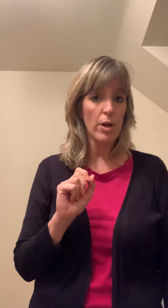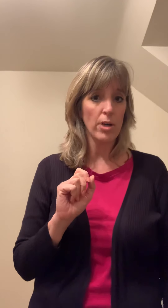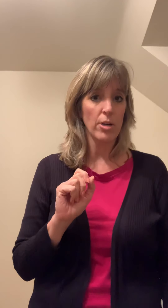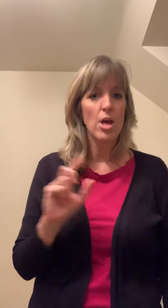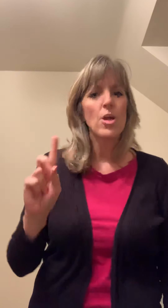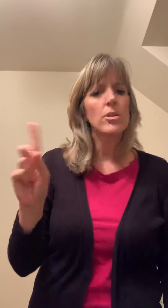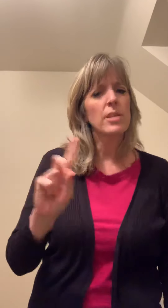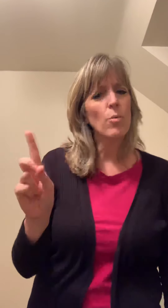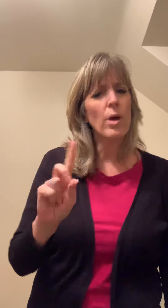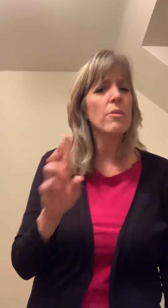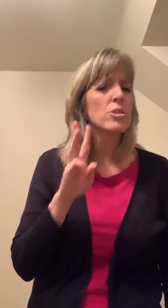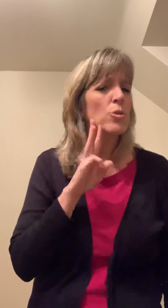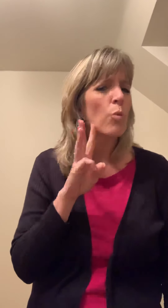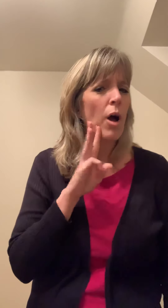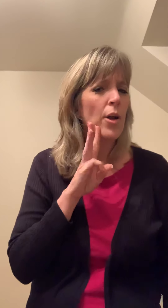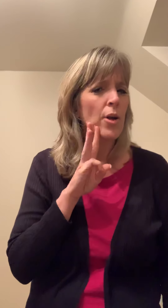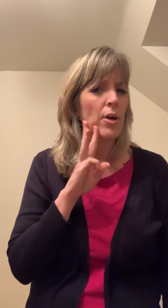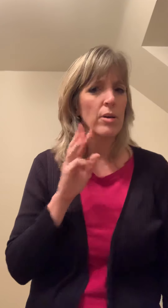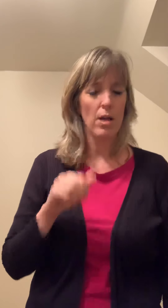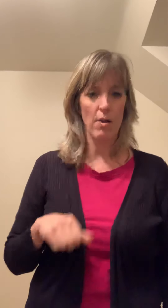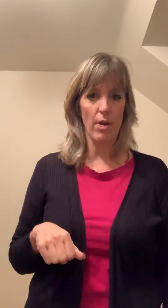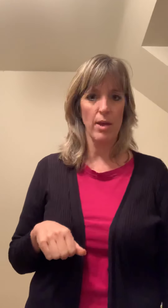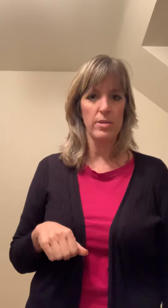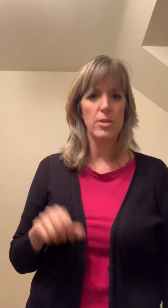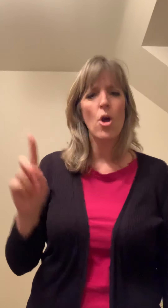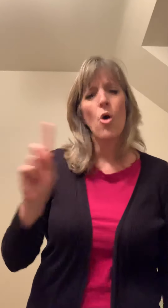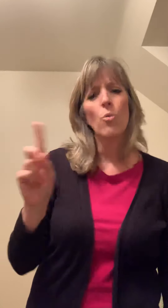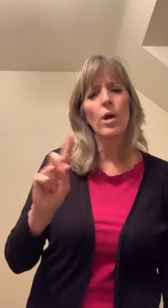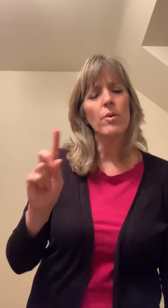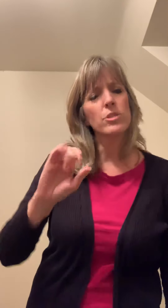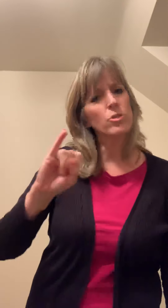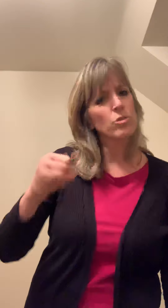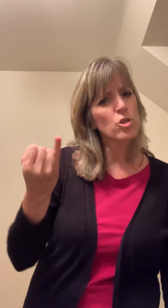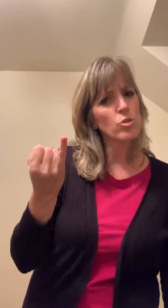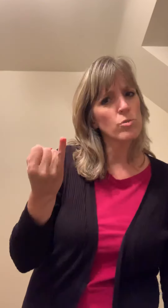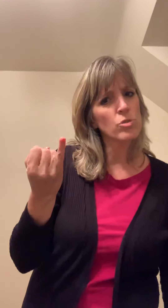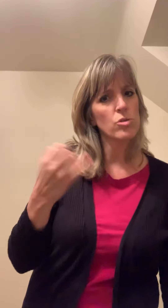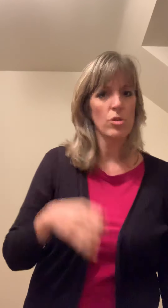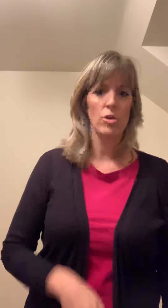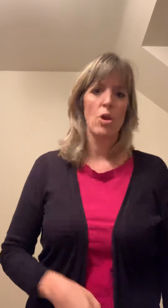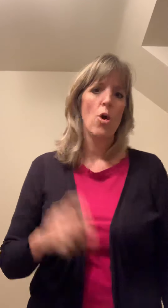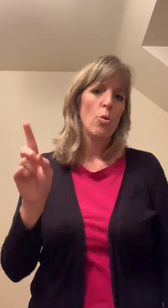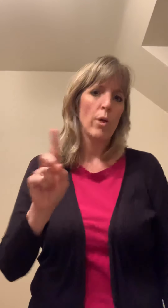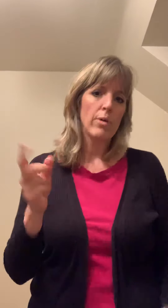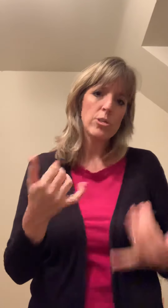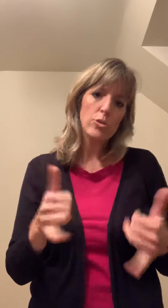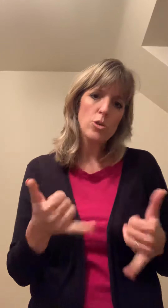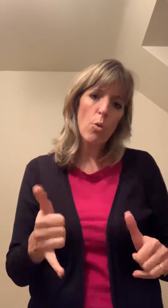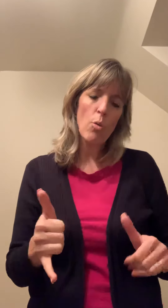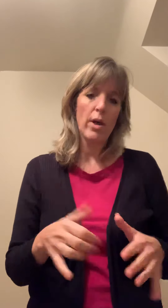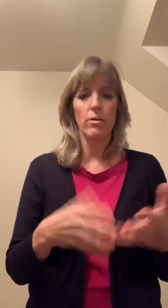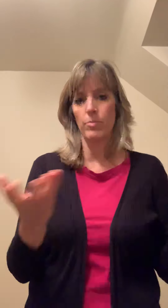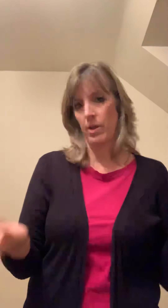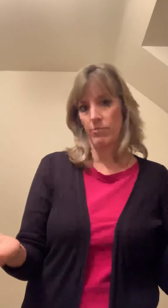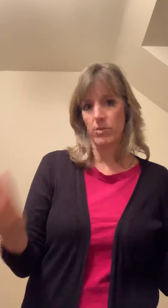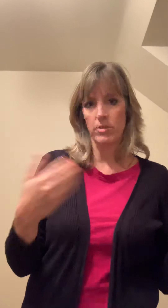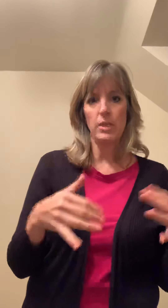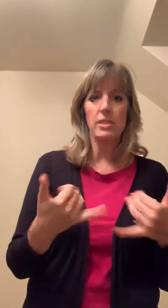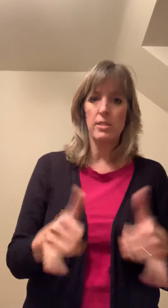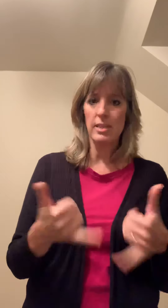water? You'd say, where is your water? All right. Where is your juice? Where is your toy or whatever? Because this can